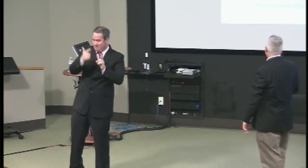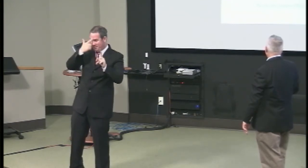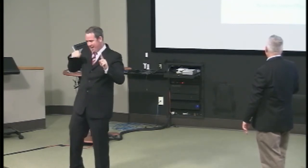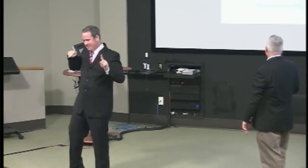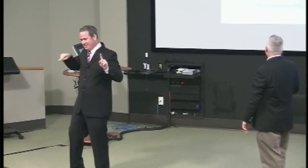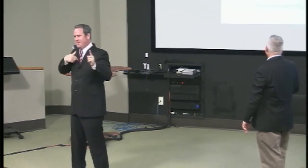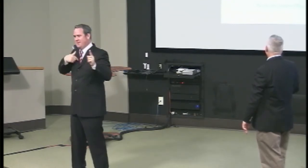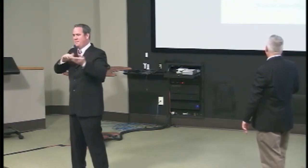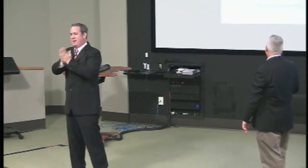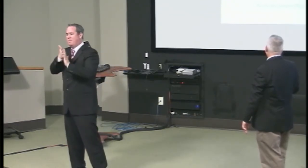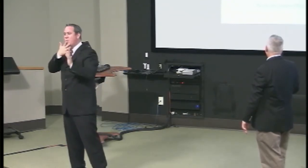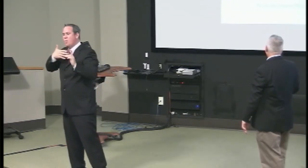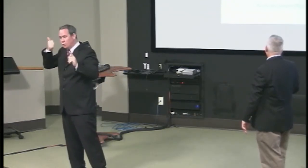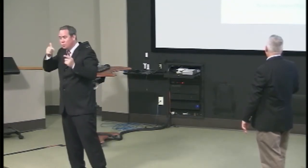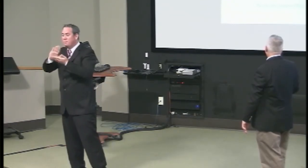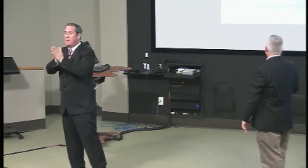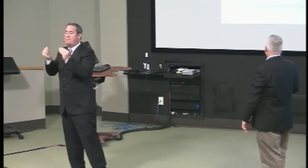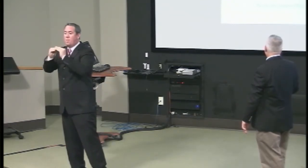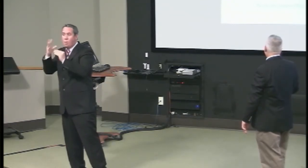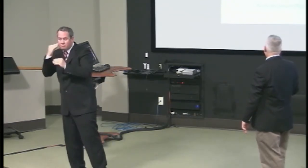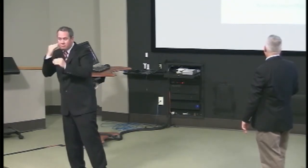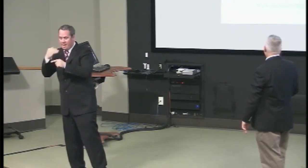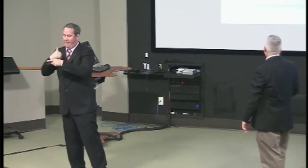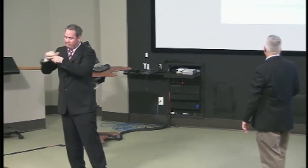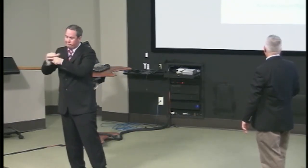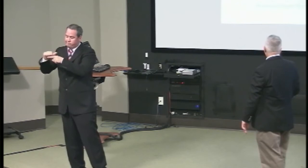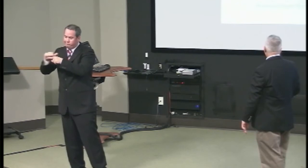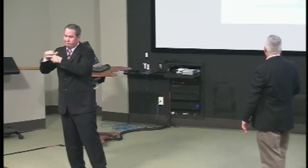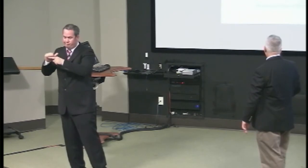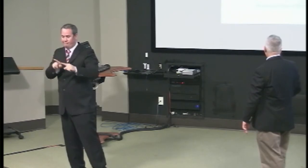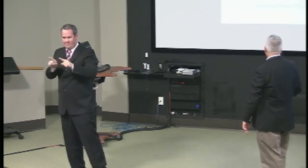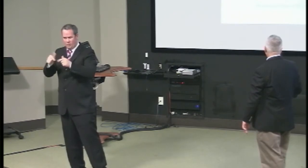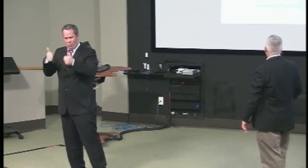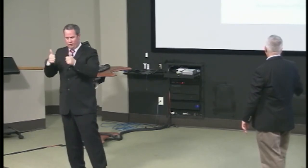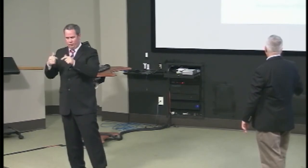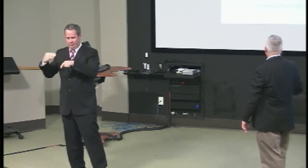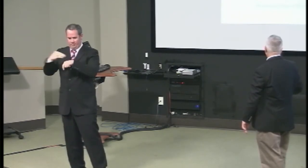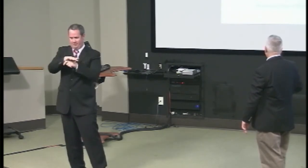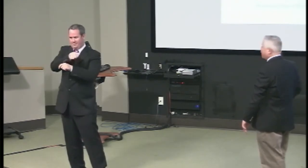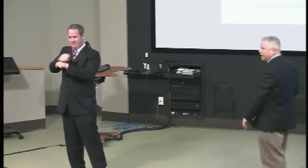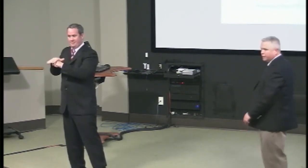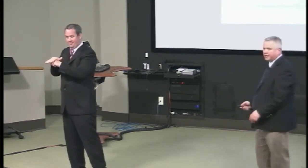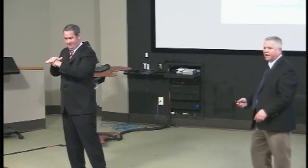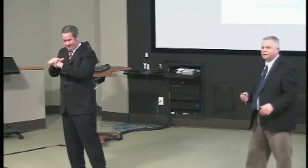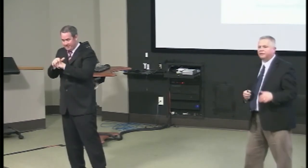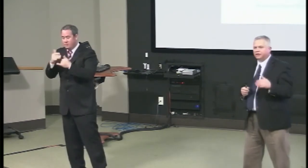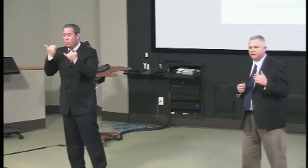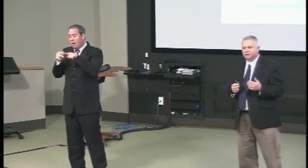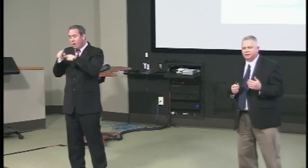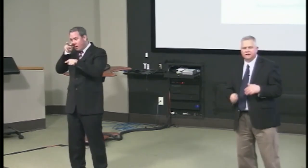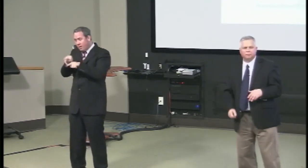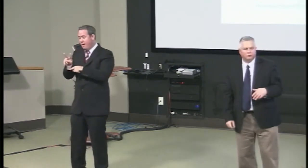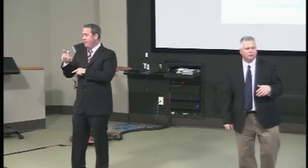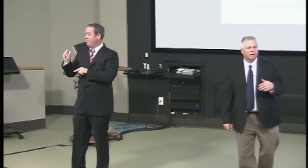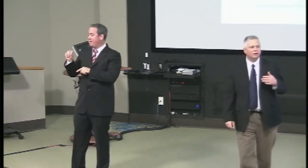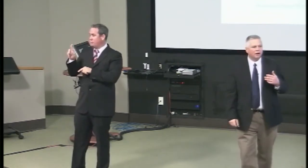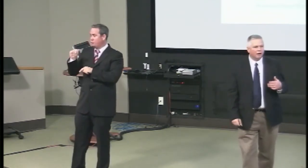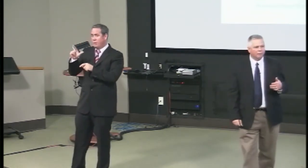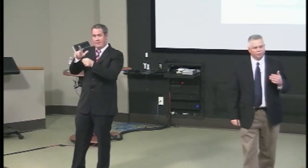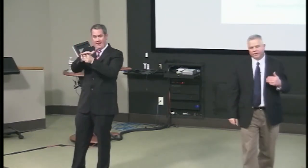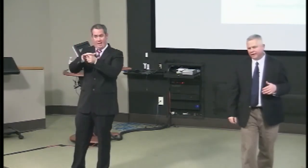kids around this ventral area. The higher the reading score, the higher the activation in a